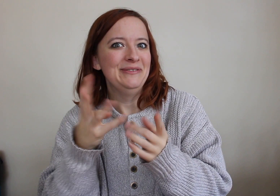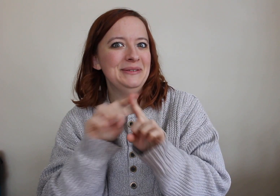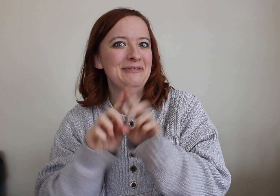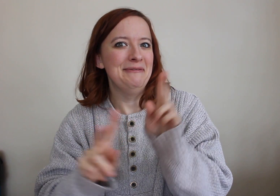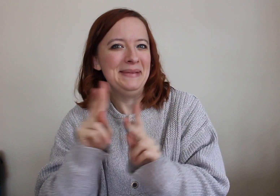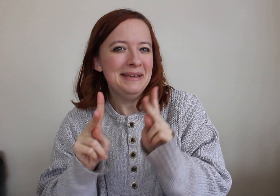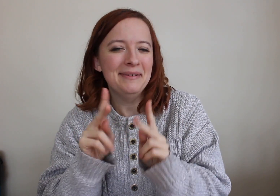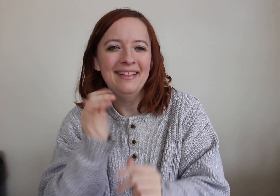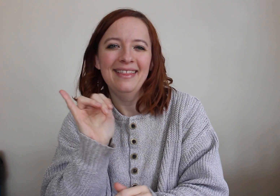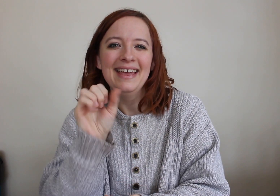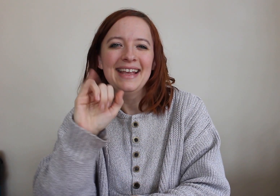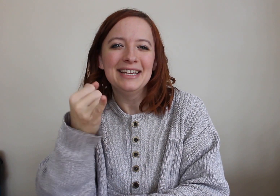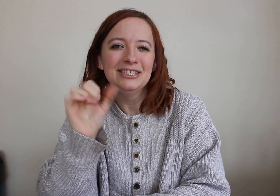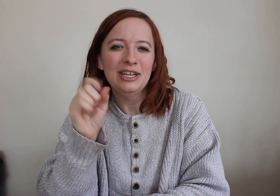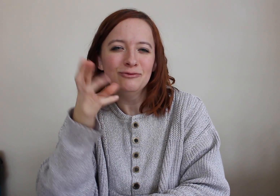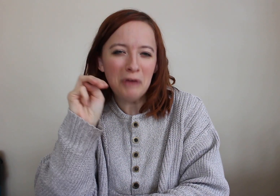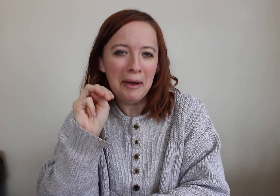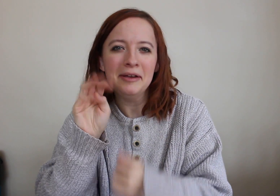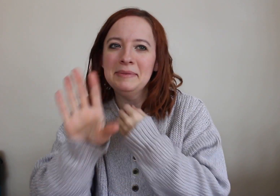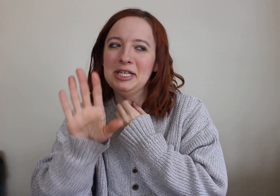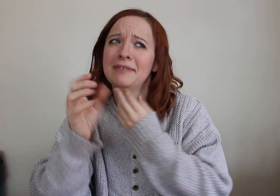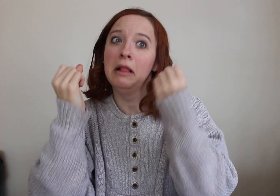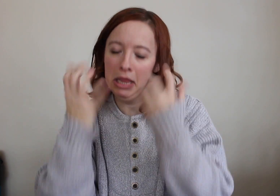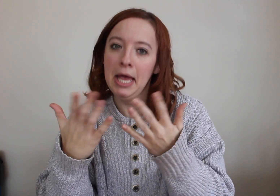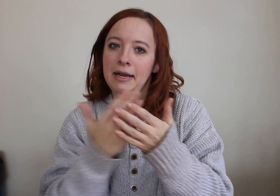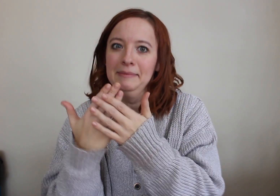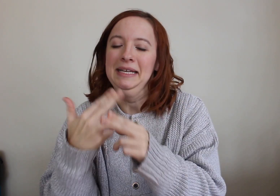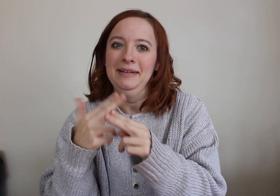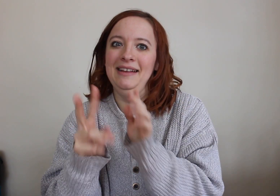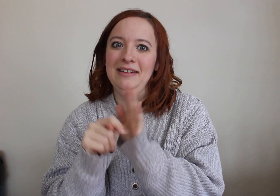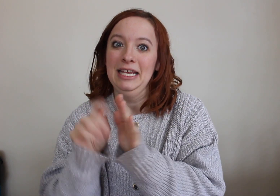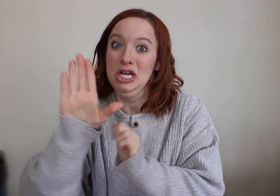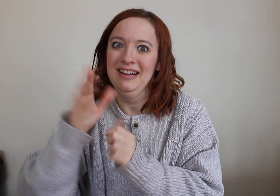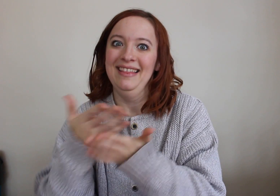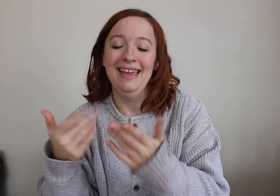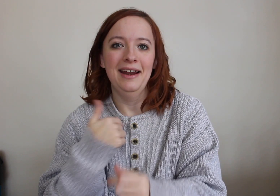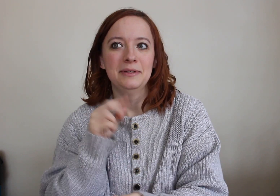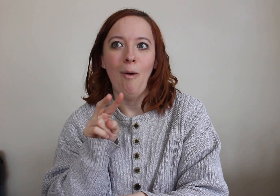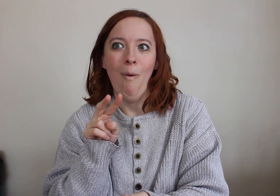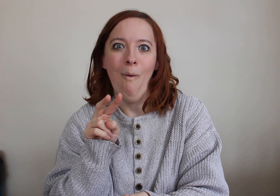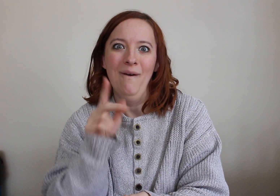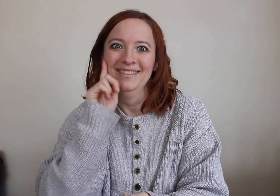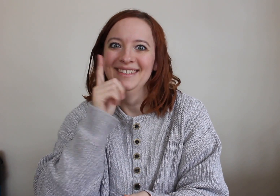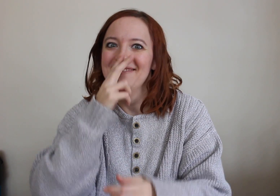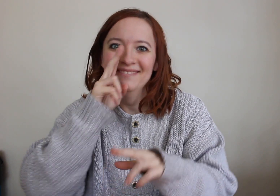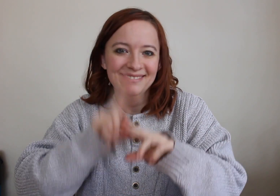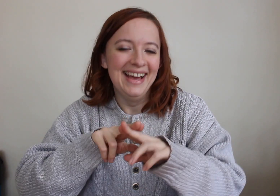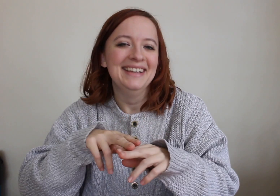I've been watching lots of different people like SJ Strum, and she has a lot of baby name videos. Like it's her thing, and I was like, ooh, I really like